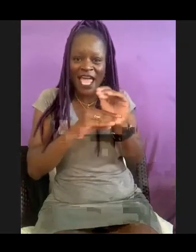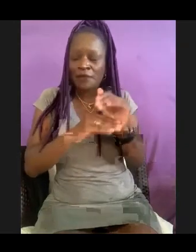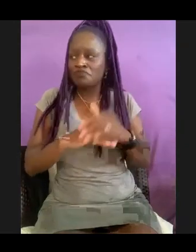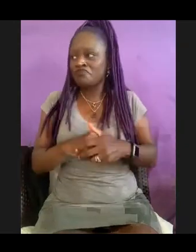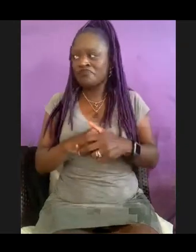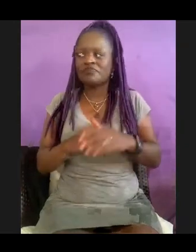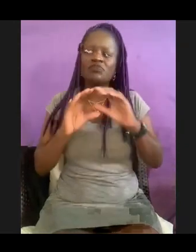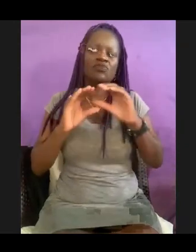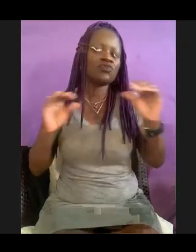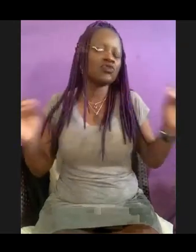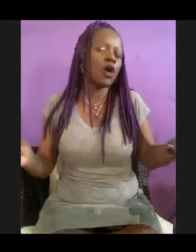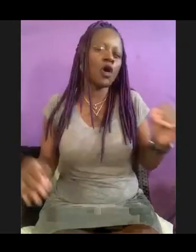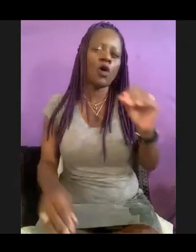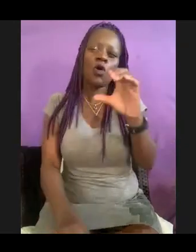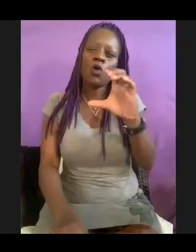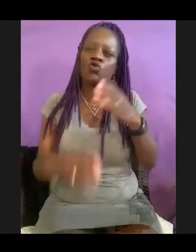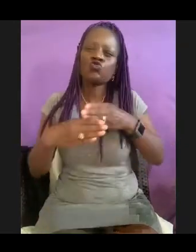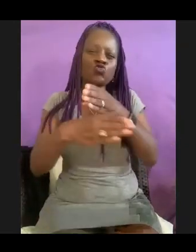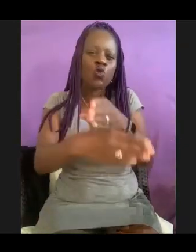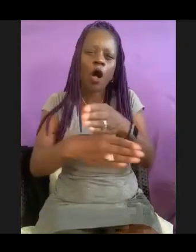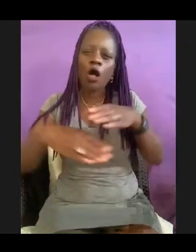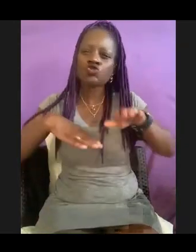light to a convenience store.